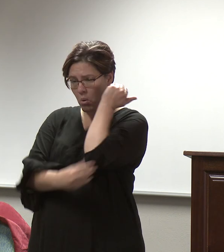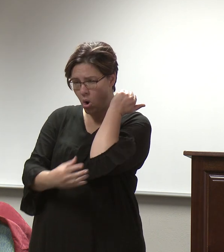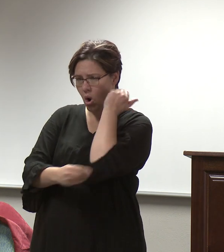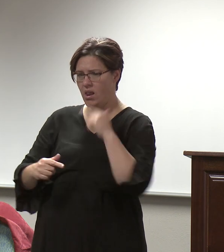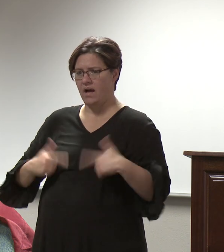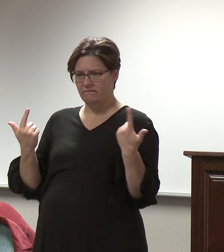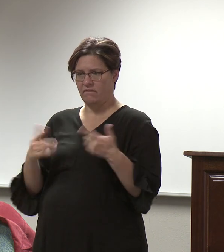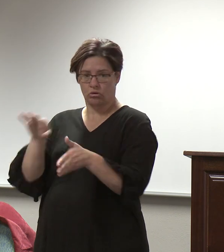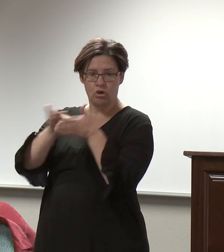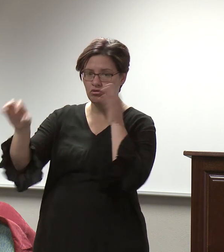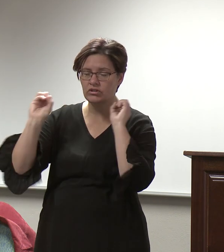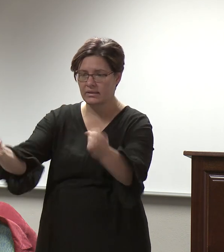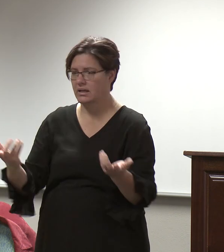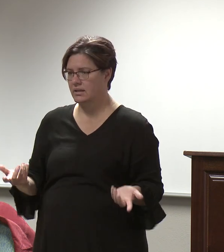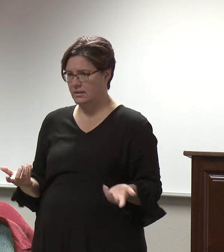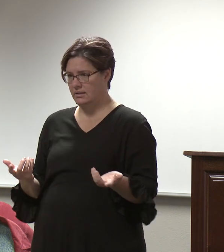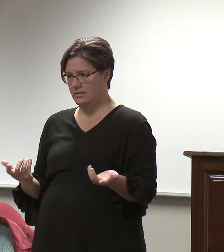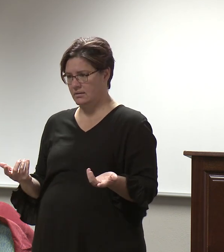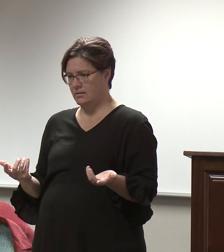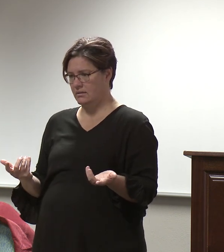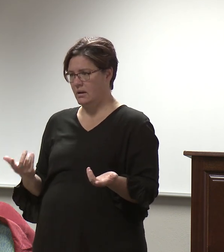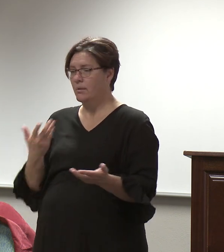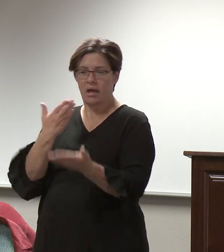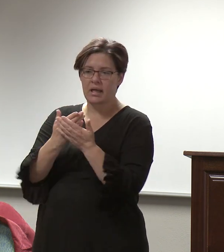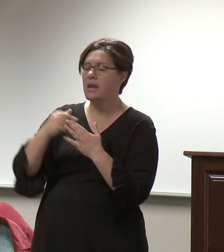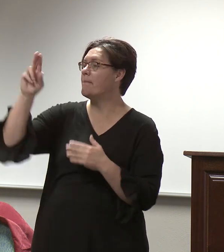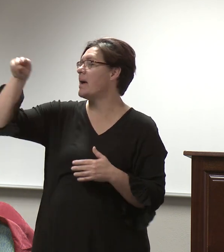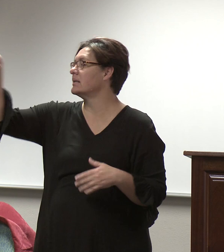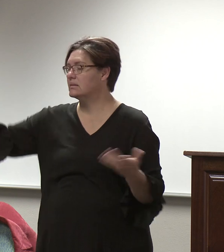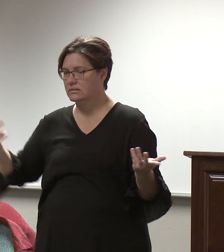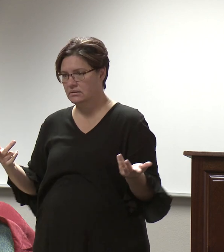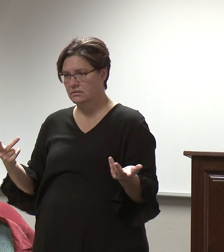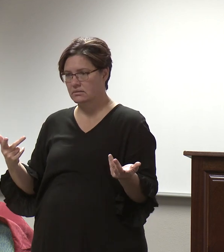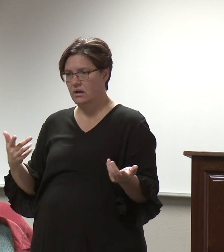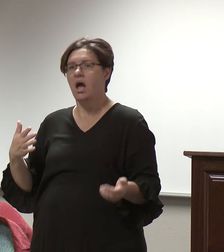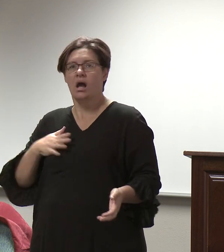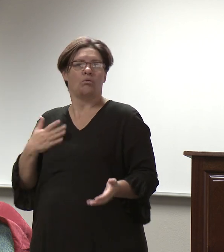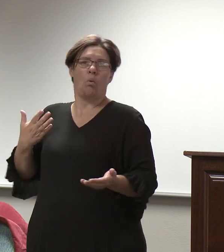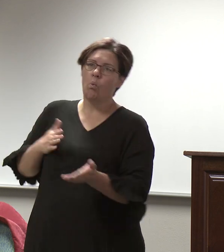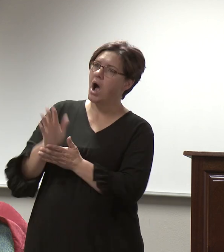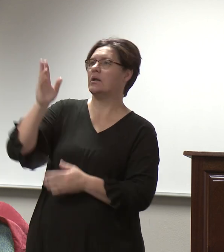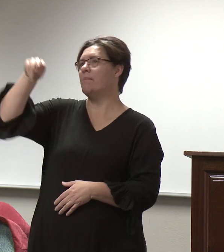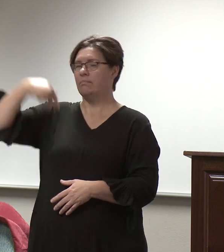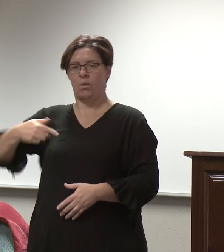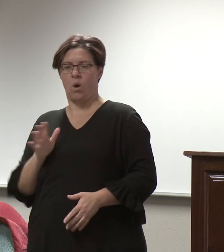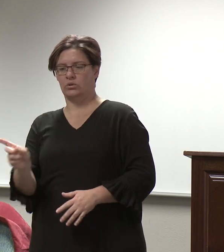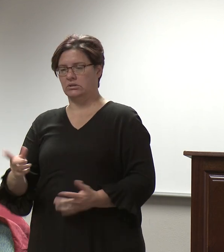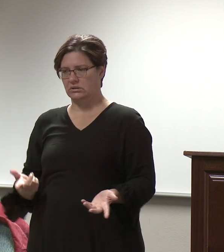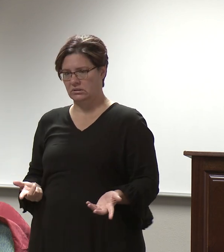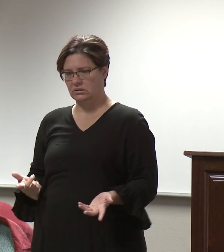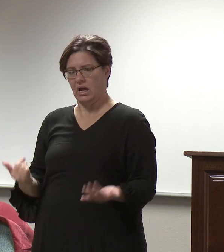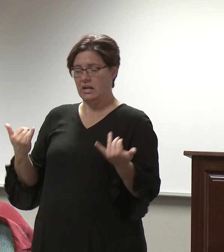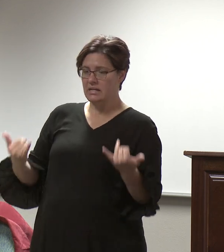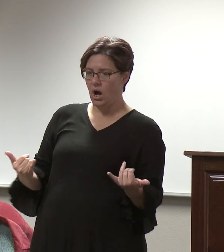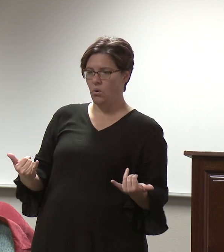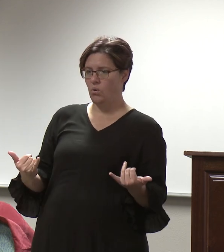he didn't have a contract. But he could, you know, paint the paintings that he wanted, right? Or she. But now the